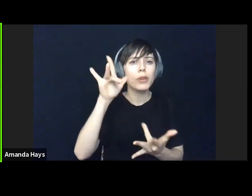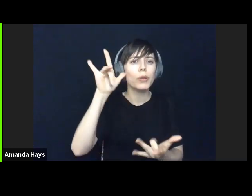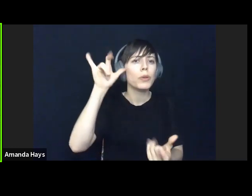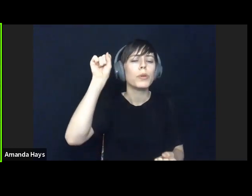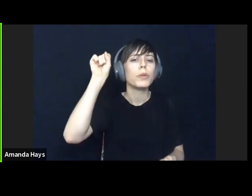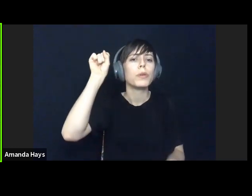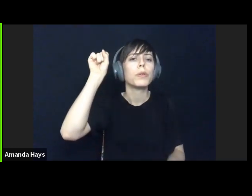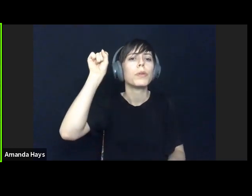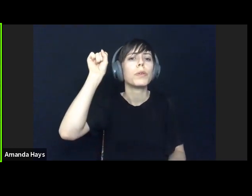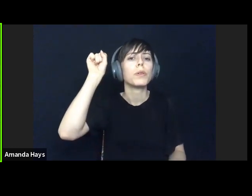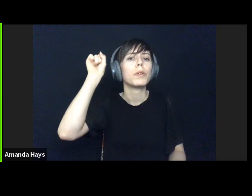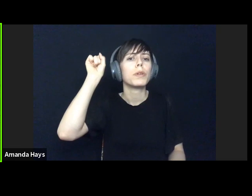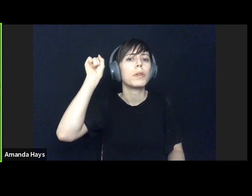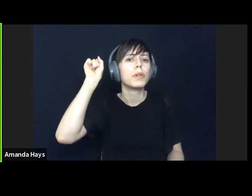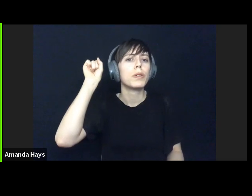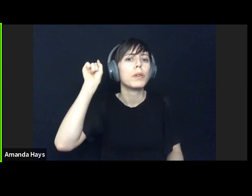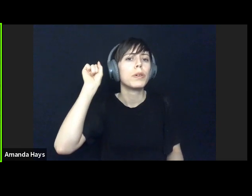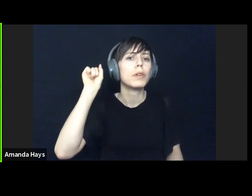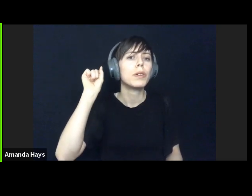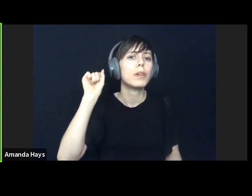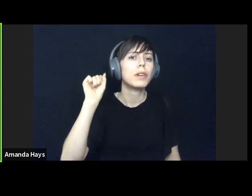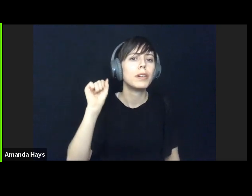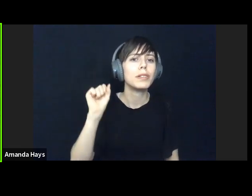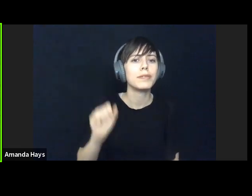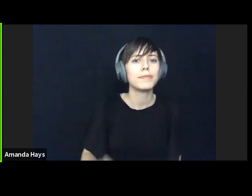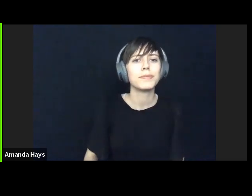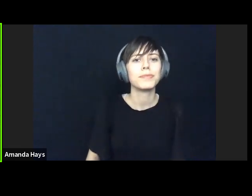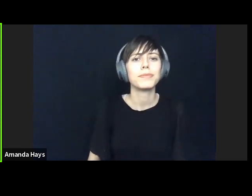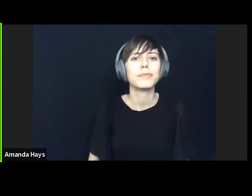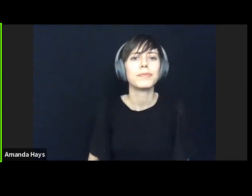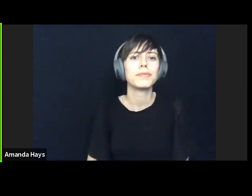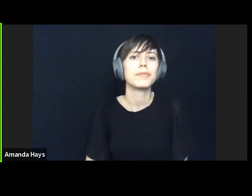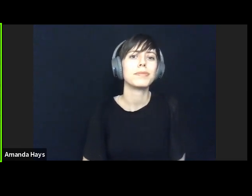But I won't let the new ones fill